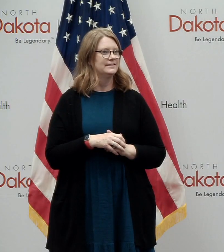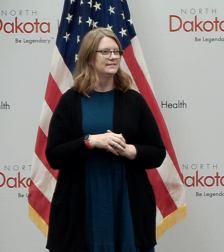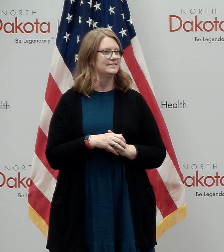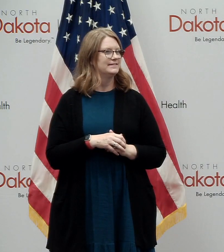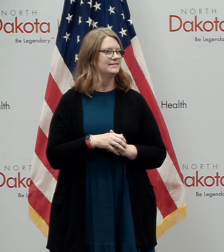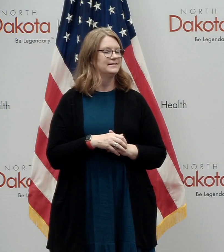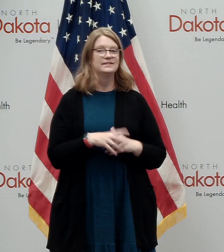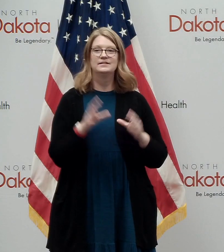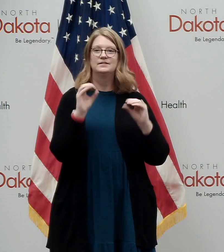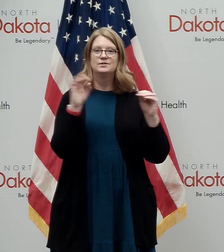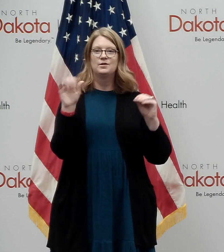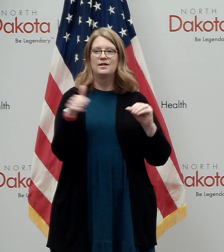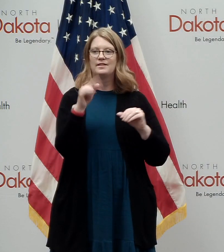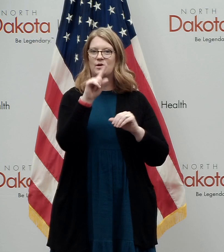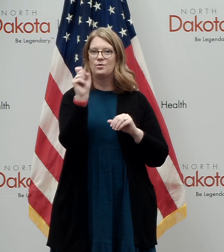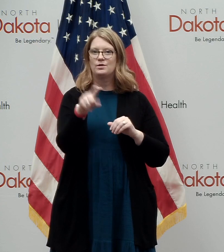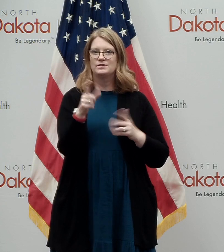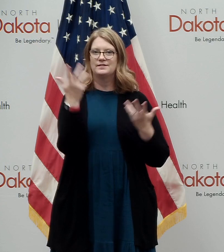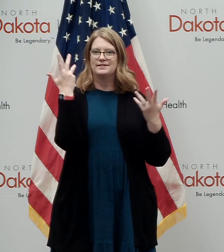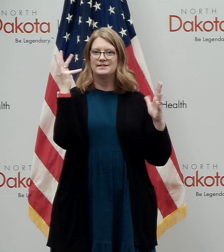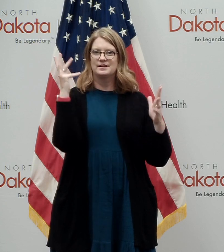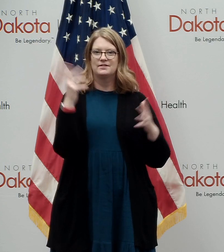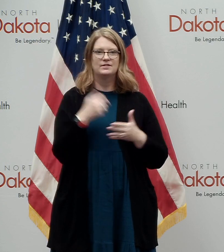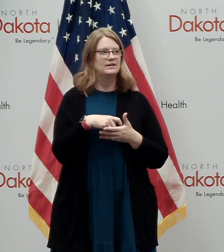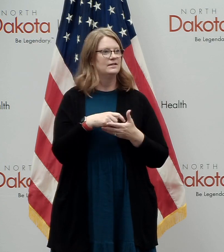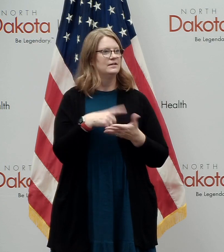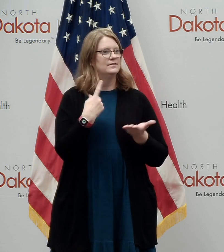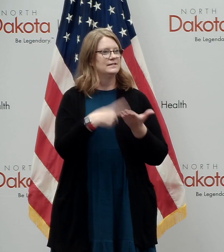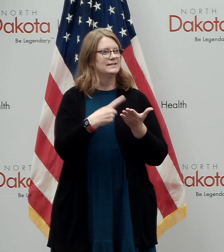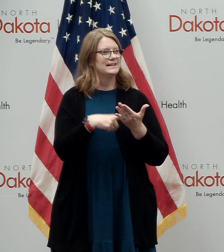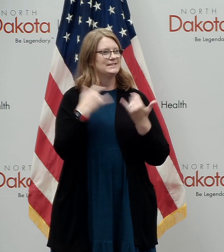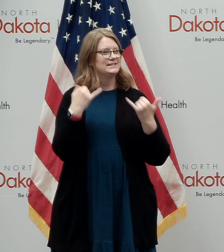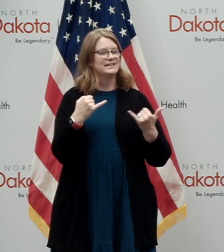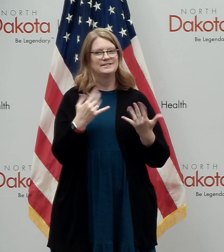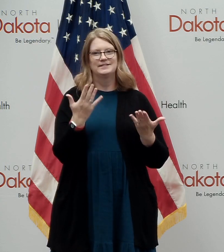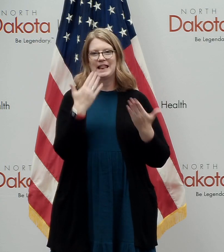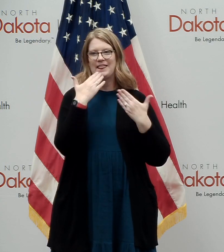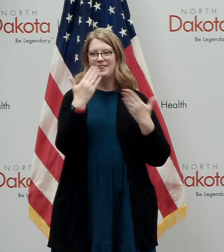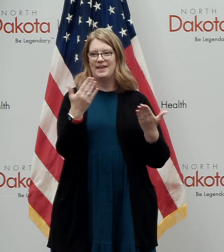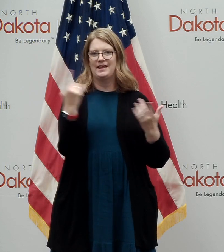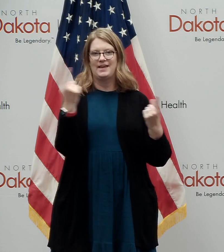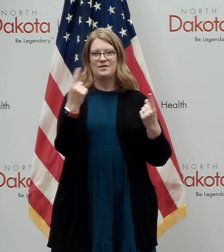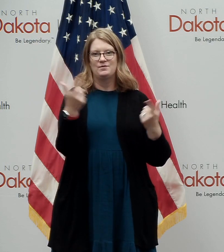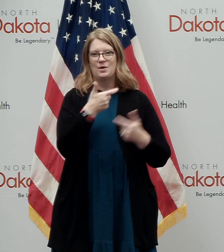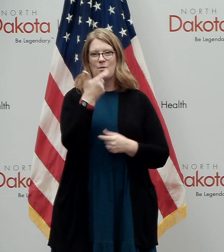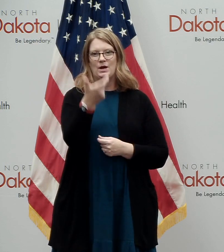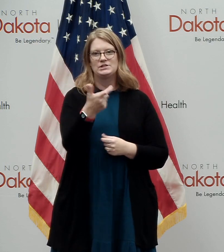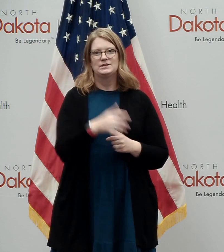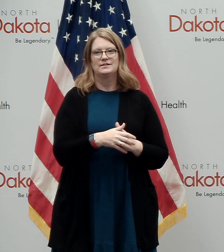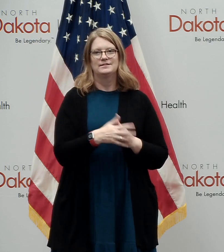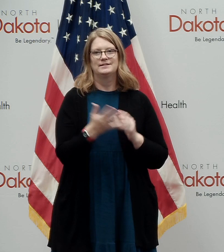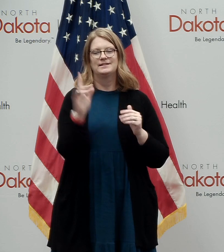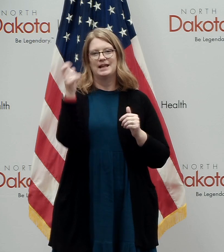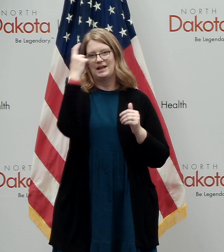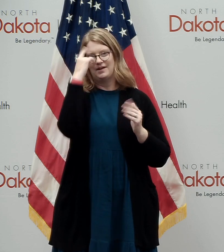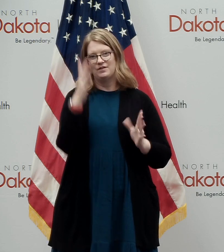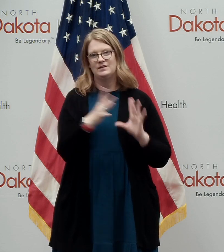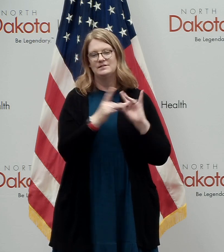Okay, hearing no other questions, I think that's all we have for the press briefing today. And I just want to thank everyone for tuning in. Again, as